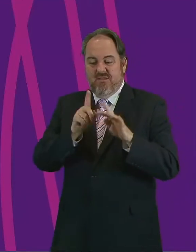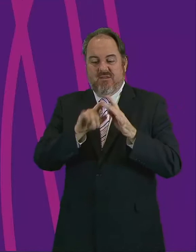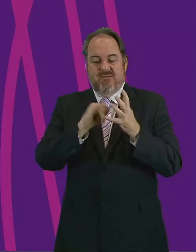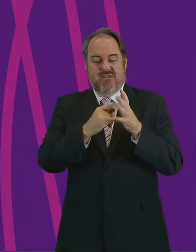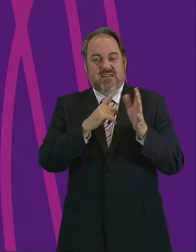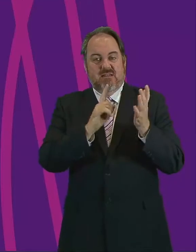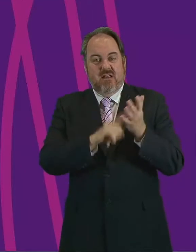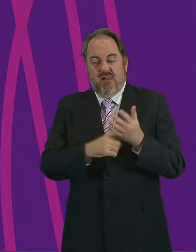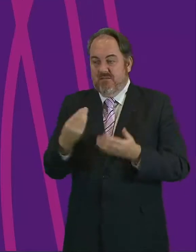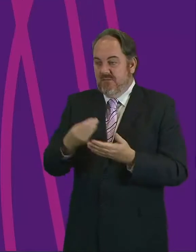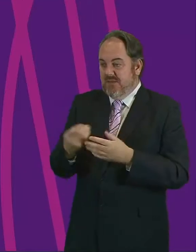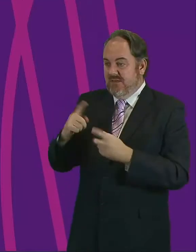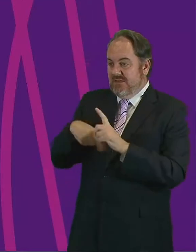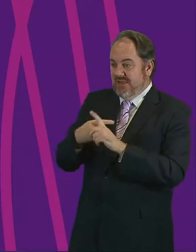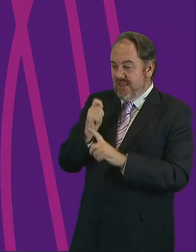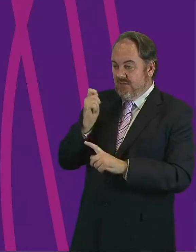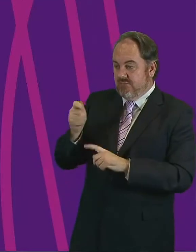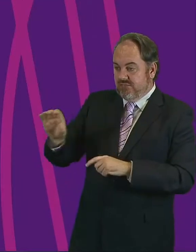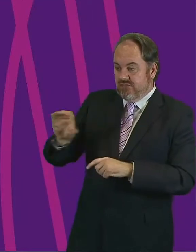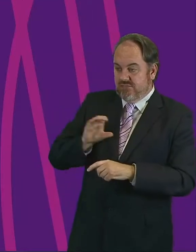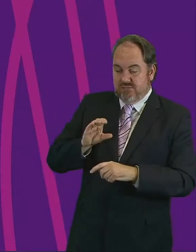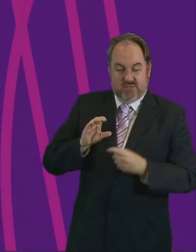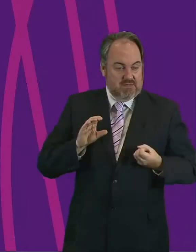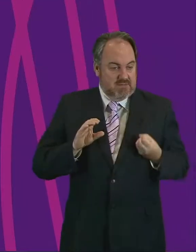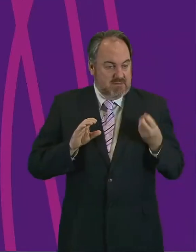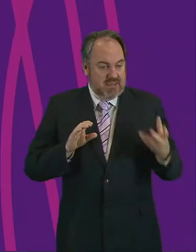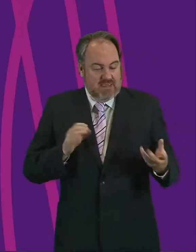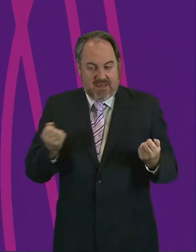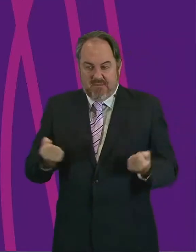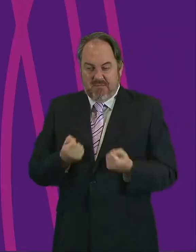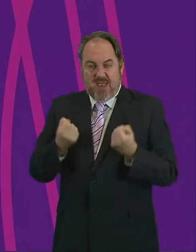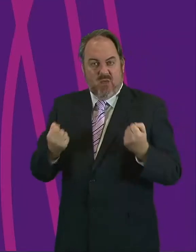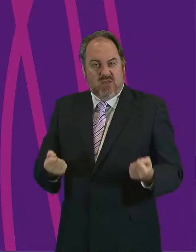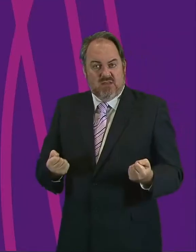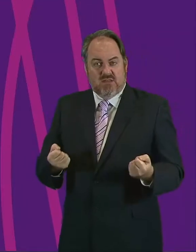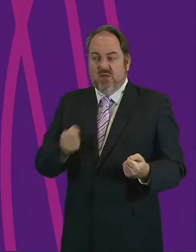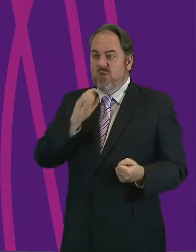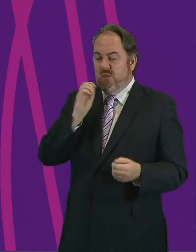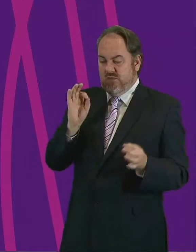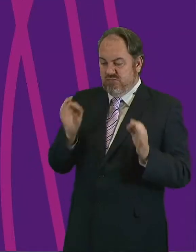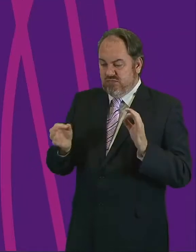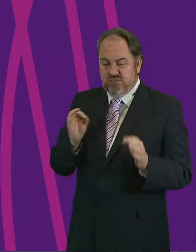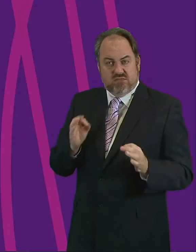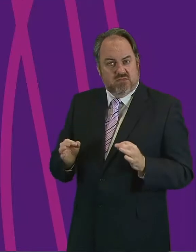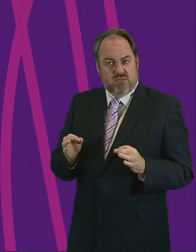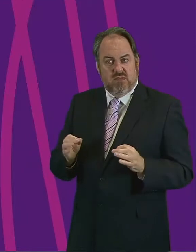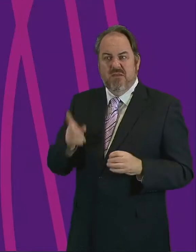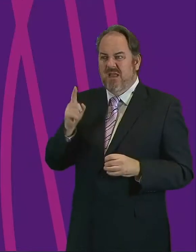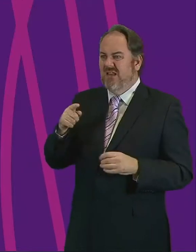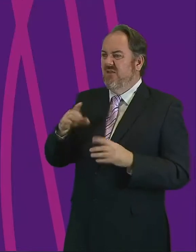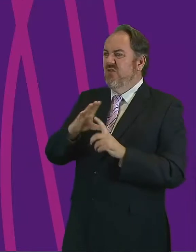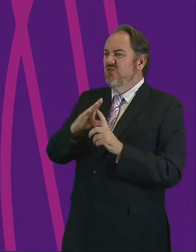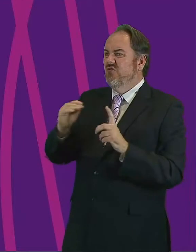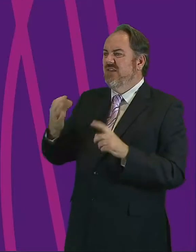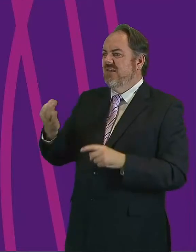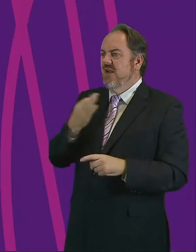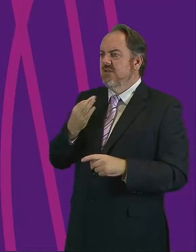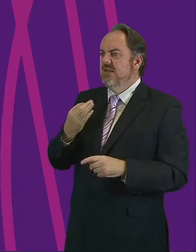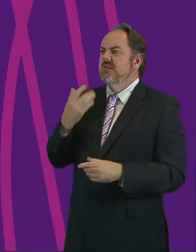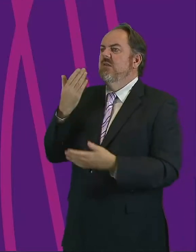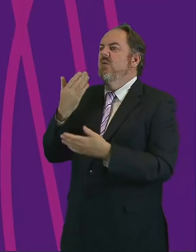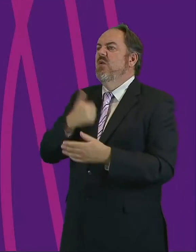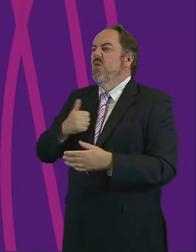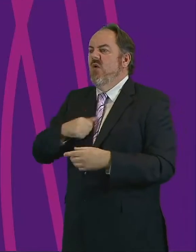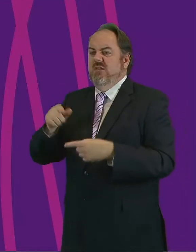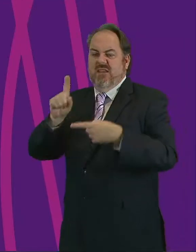to reboot the economy. The point I am making is that if the Scottish Tories stand up making demands, they must tell me where the